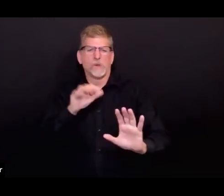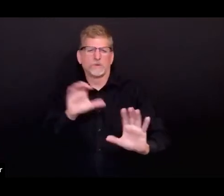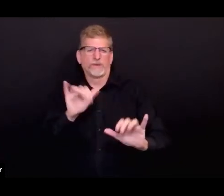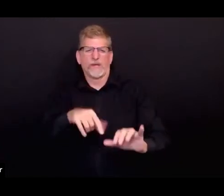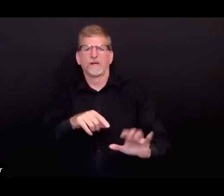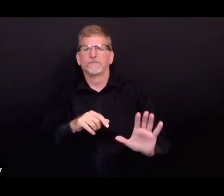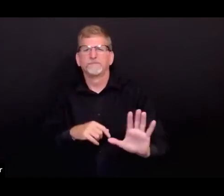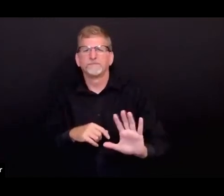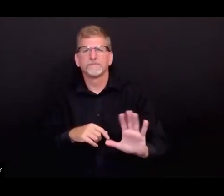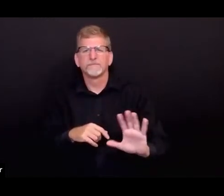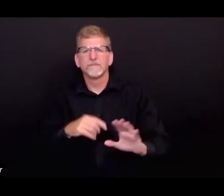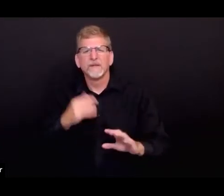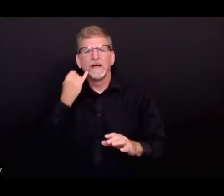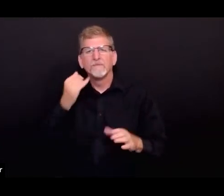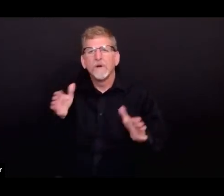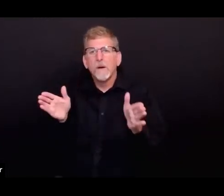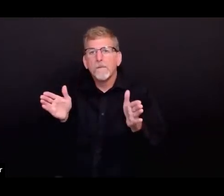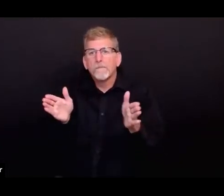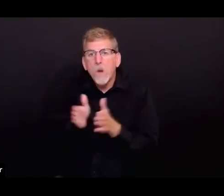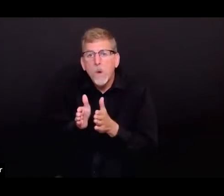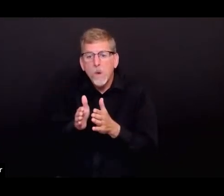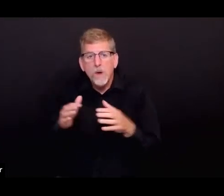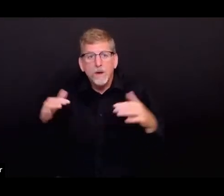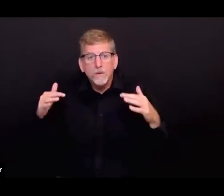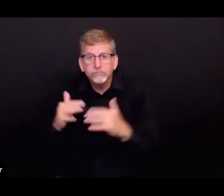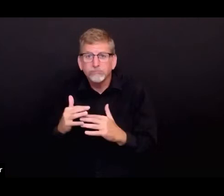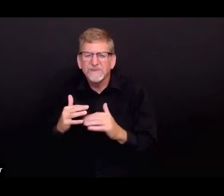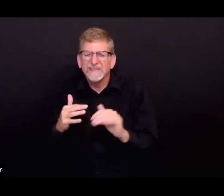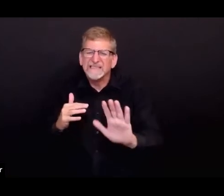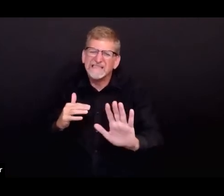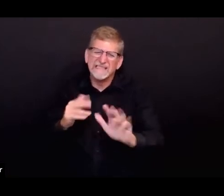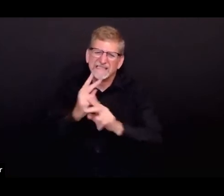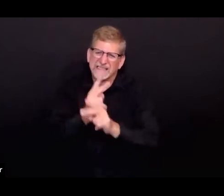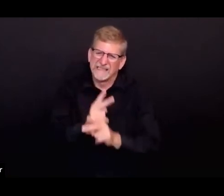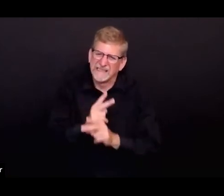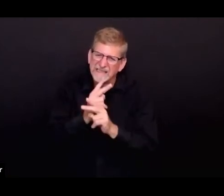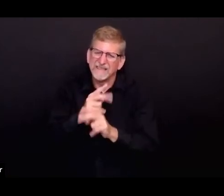limited gathering needs to be thought through very carefully.